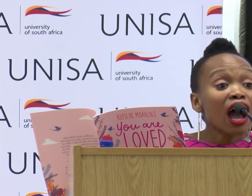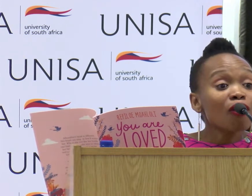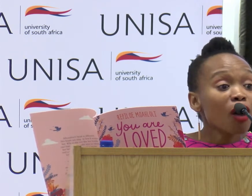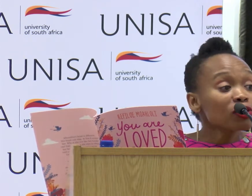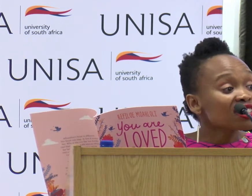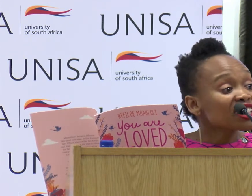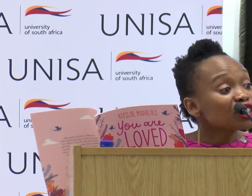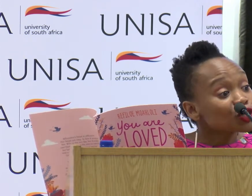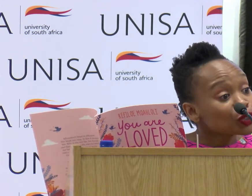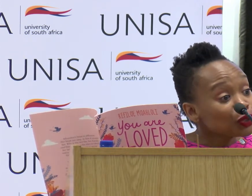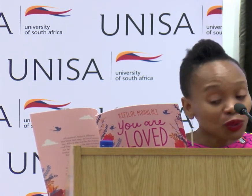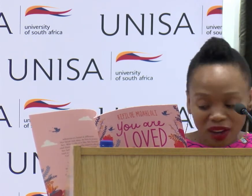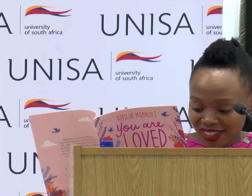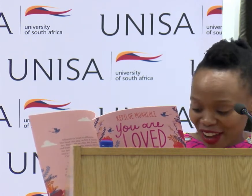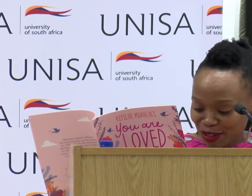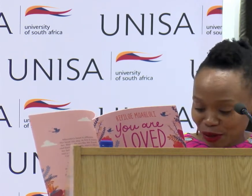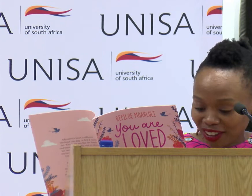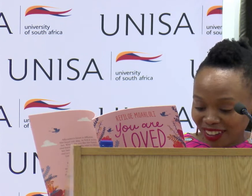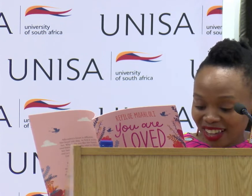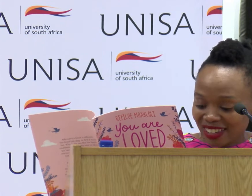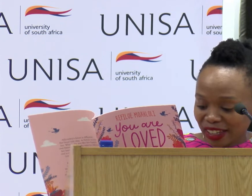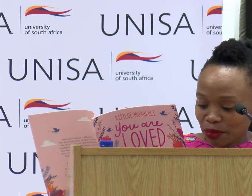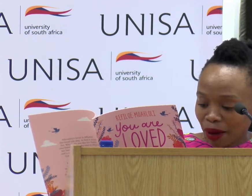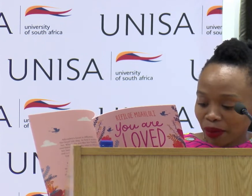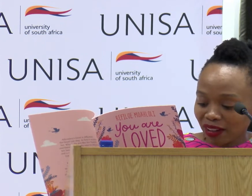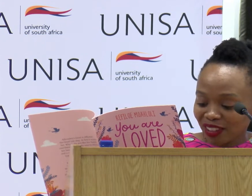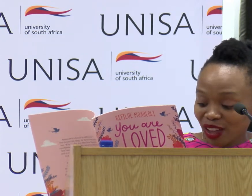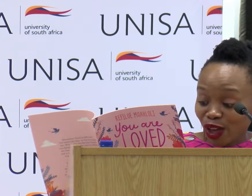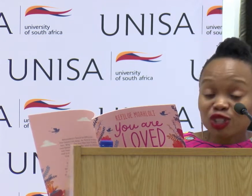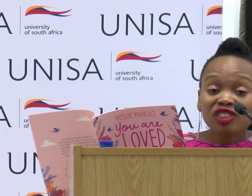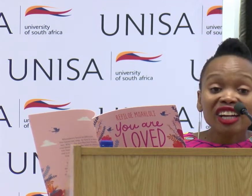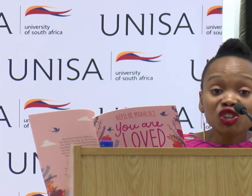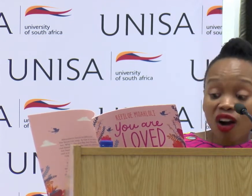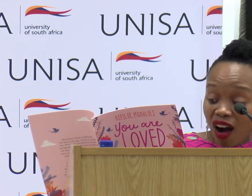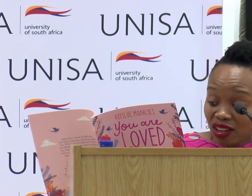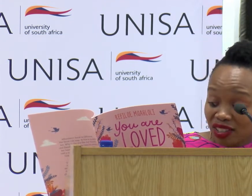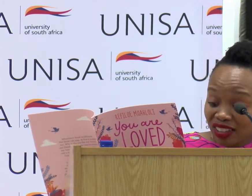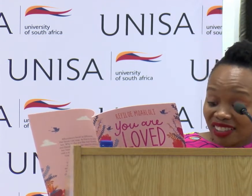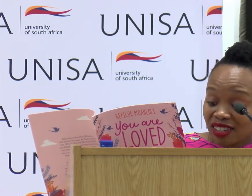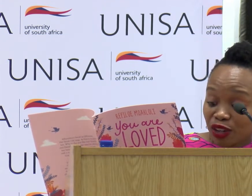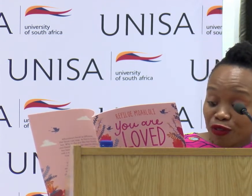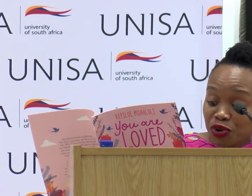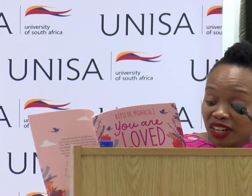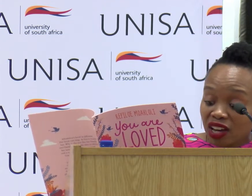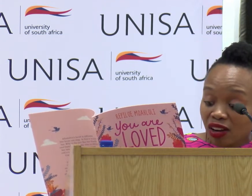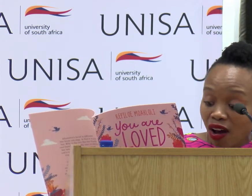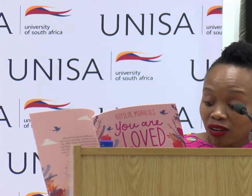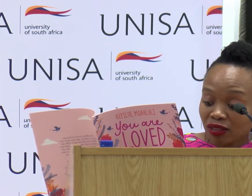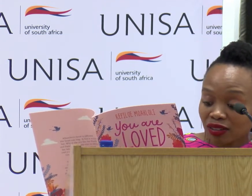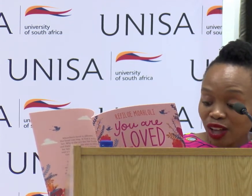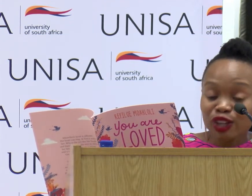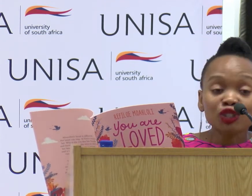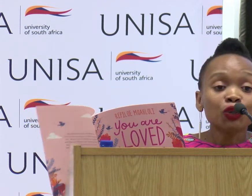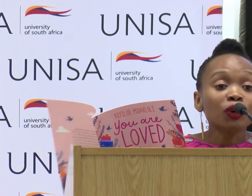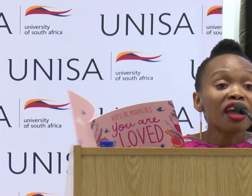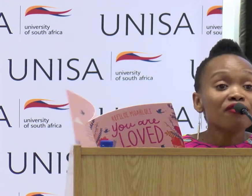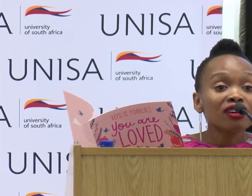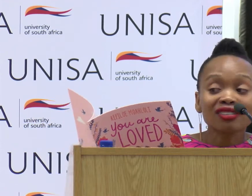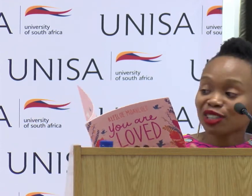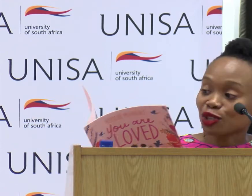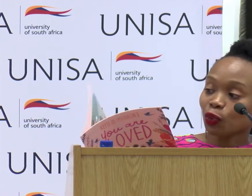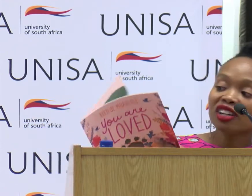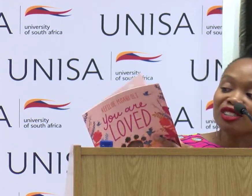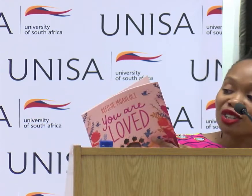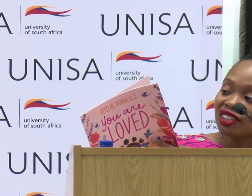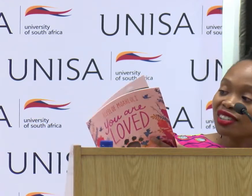And now I will sing it to you, Athandwa, said Mama, so that your heart can sing freely along to